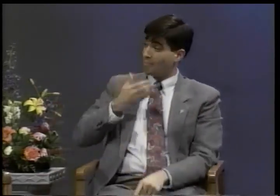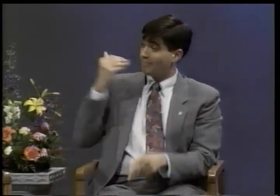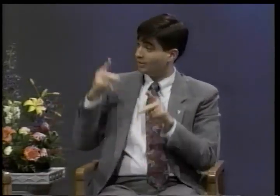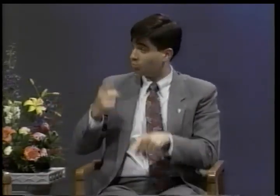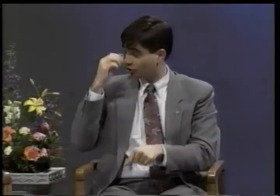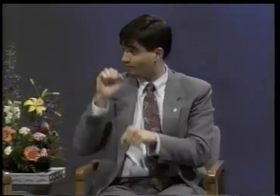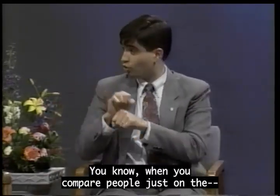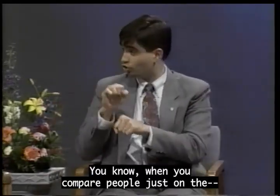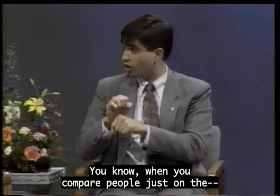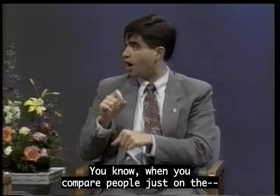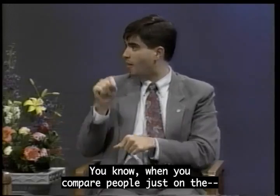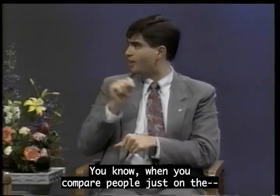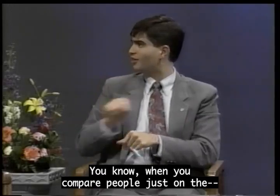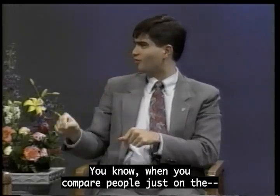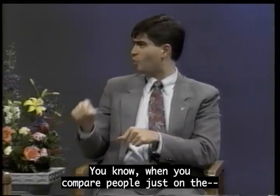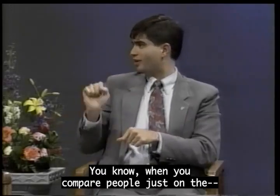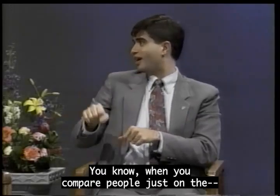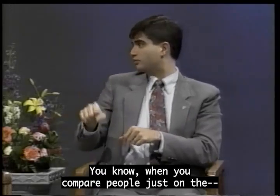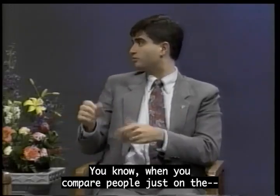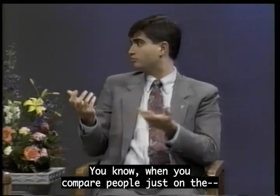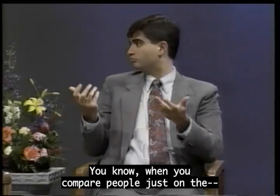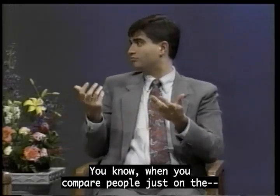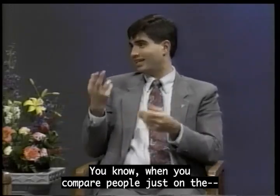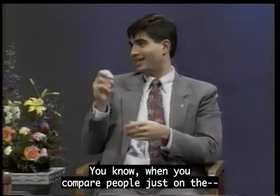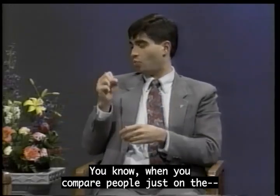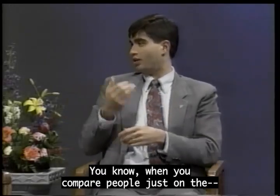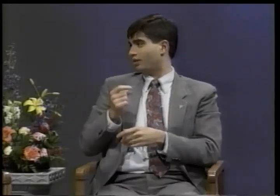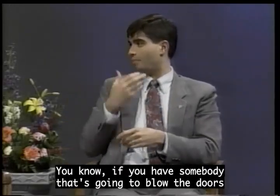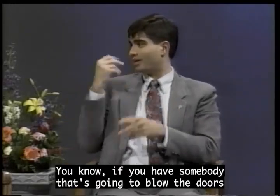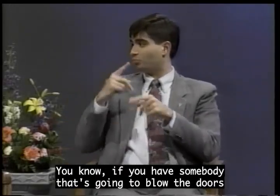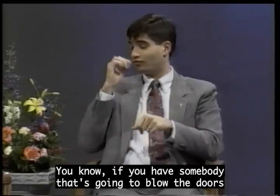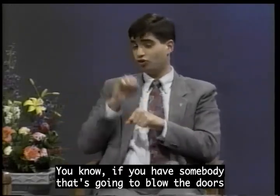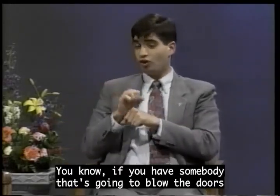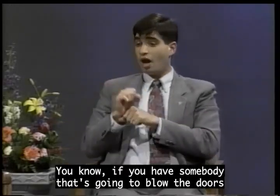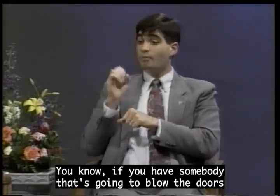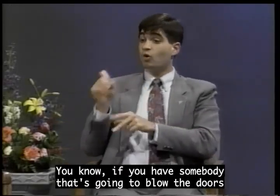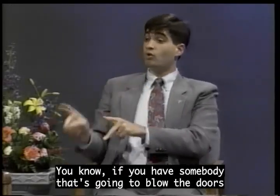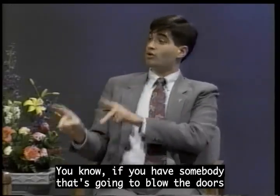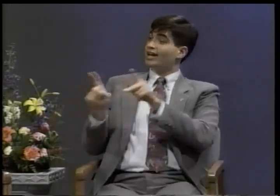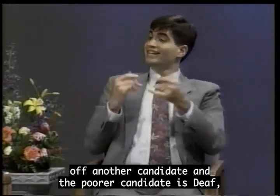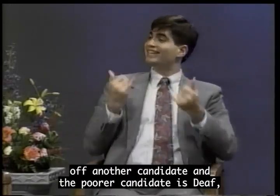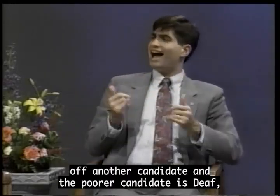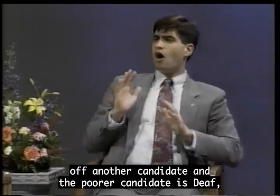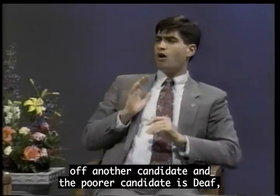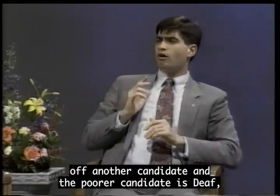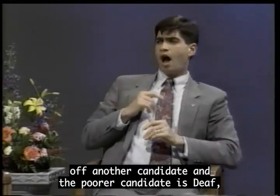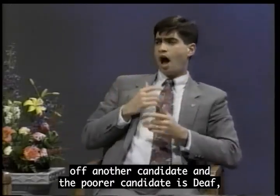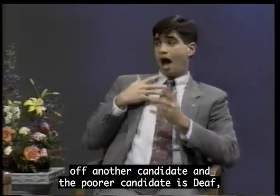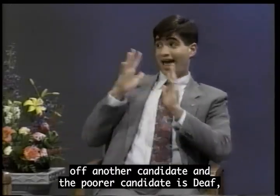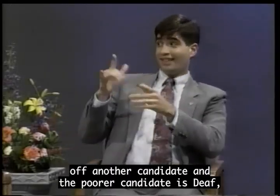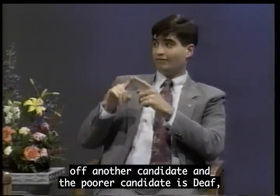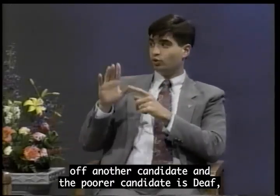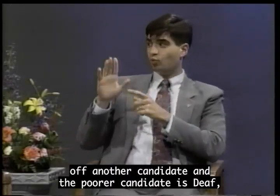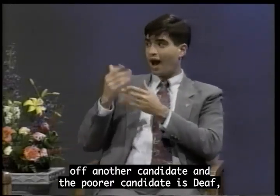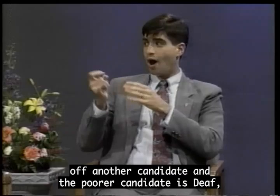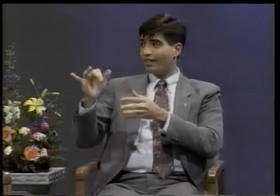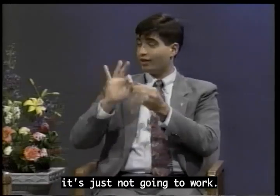on the, you know, if you have somebody that's going to blow the doors off another candidate and the poor candidate is deaf, it's just not going to work. You shouldn't be picking the deaf